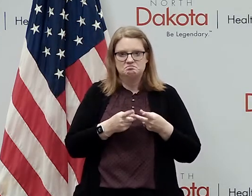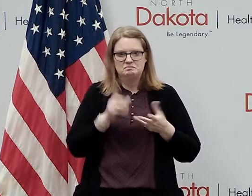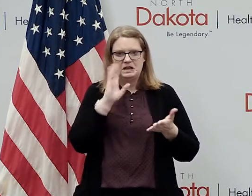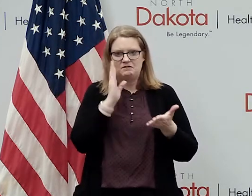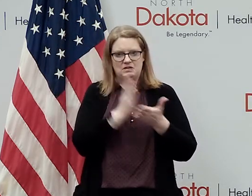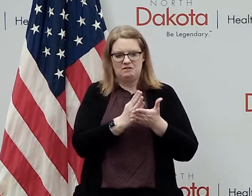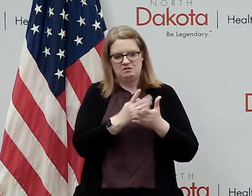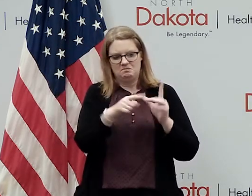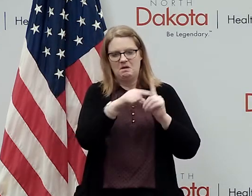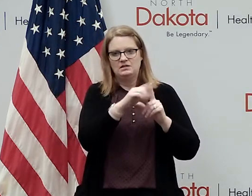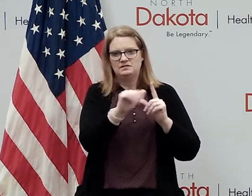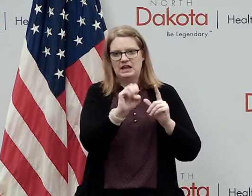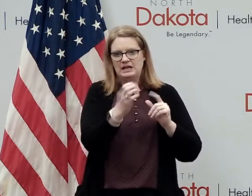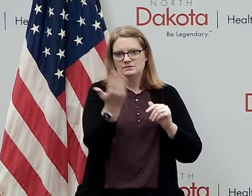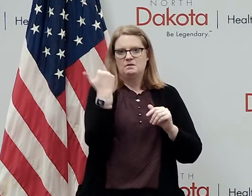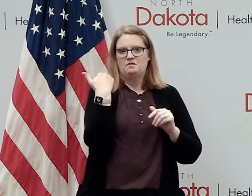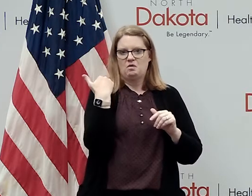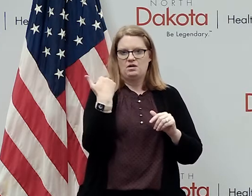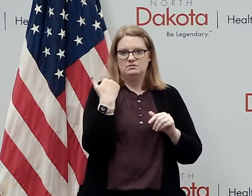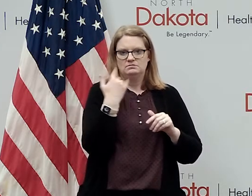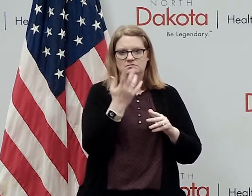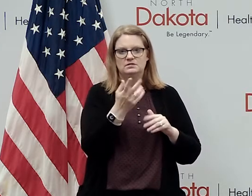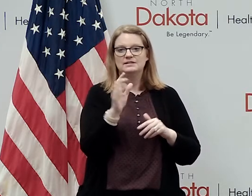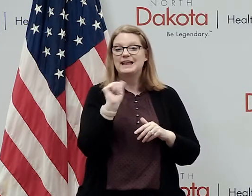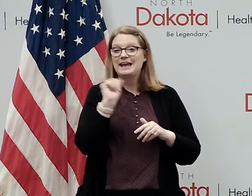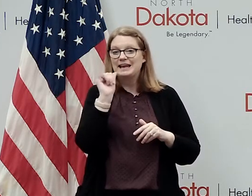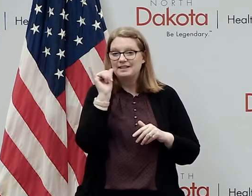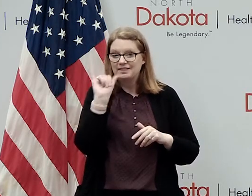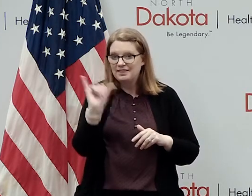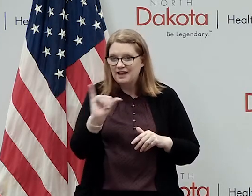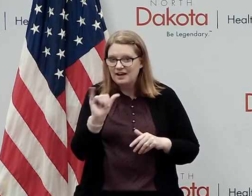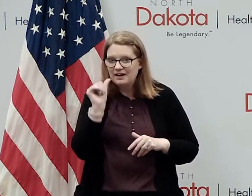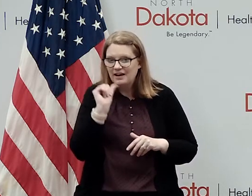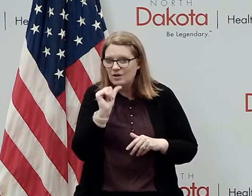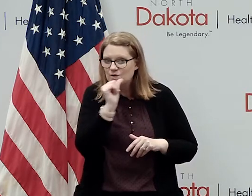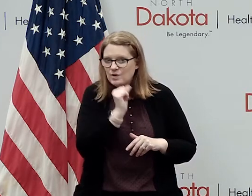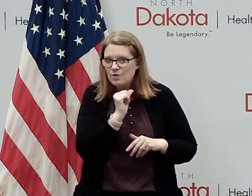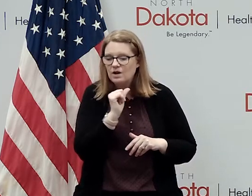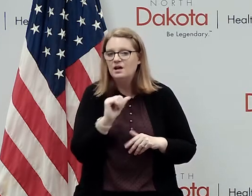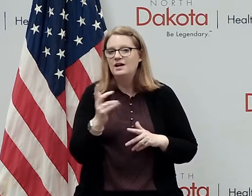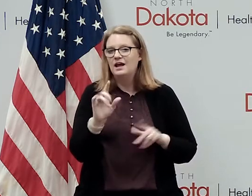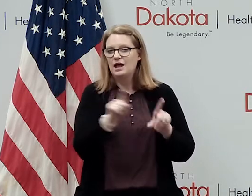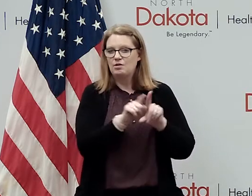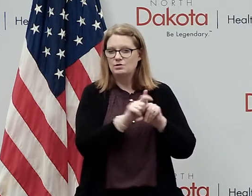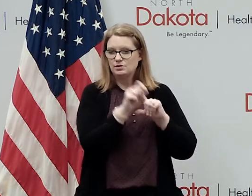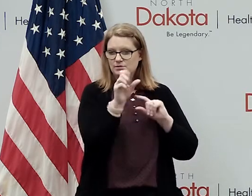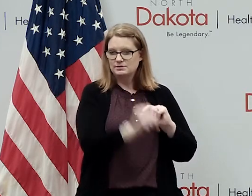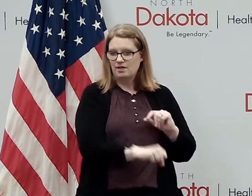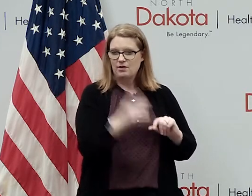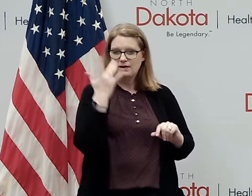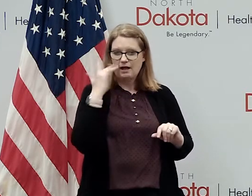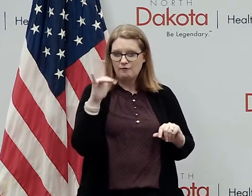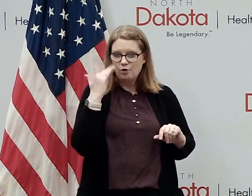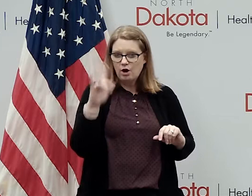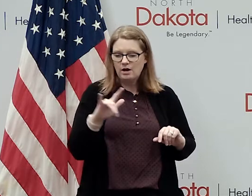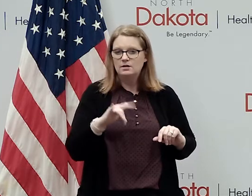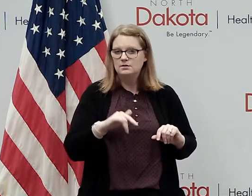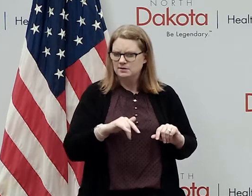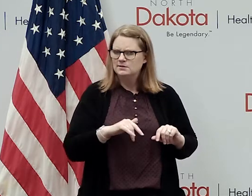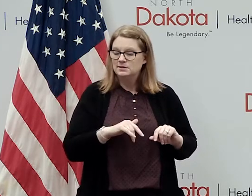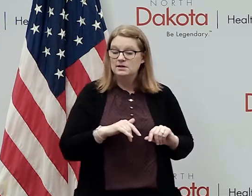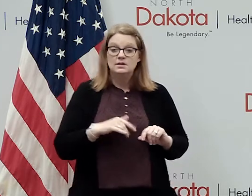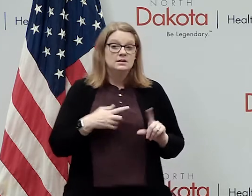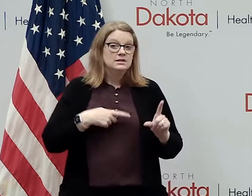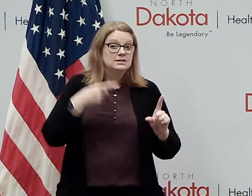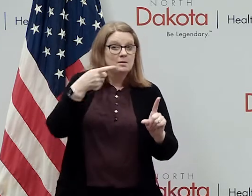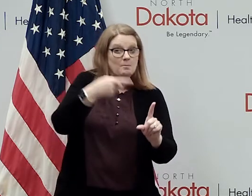before. Growth like this, such as Arizona and Southern California. And so again, the point of